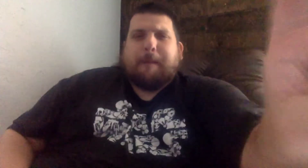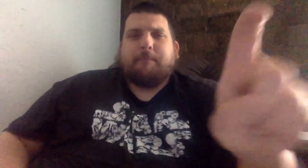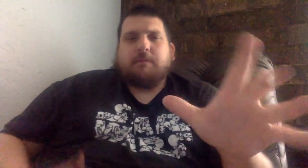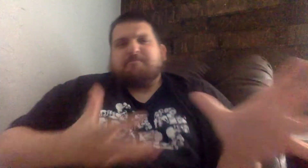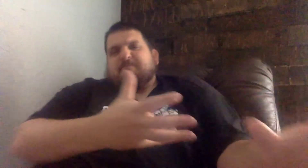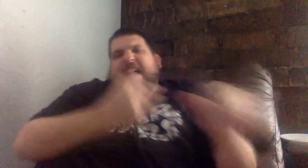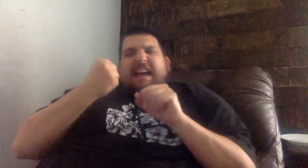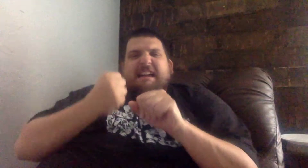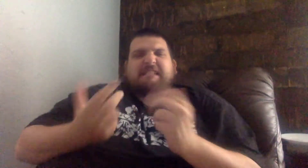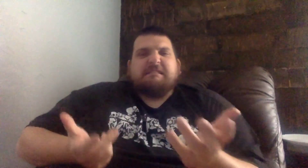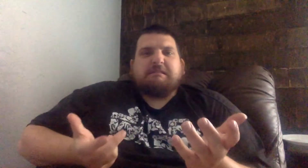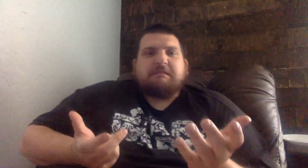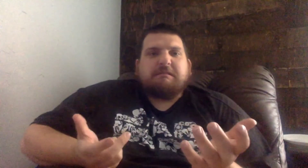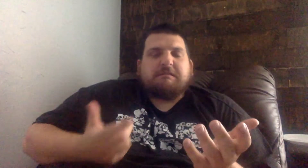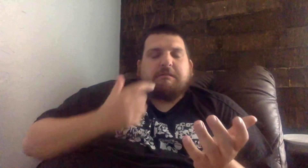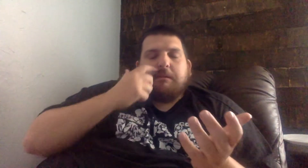he ran really fast.